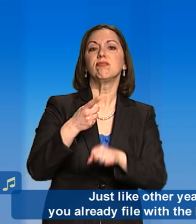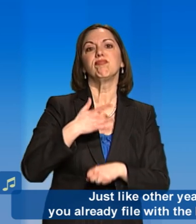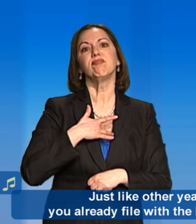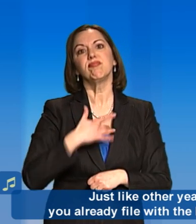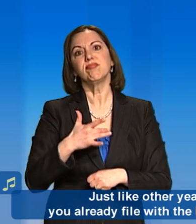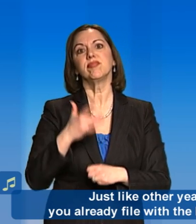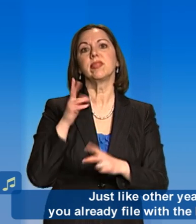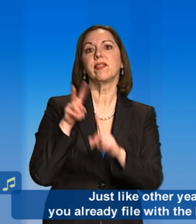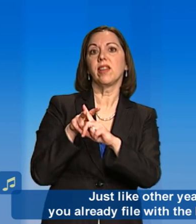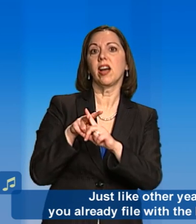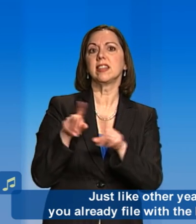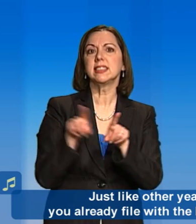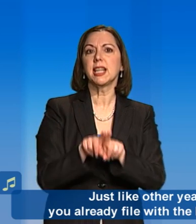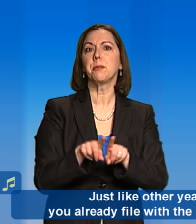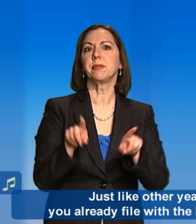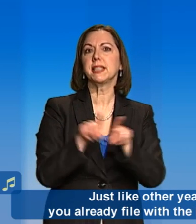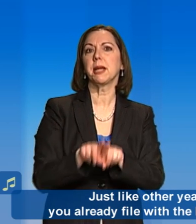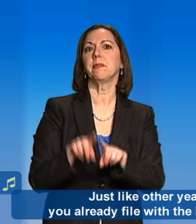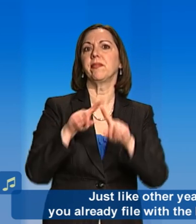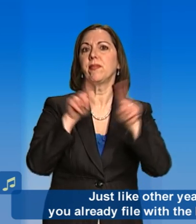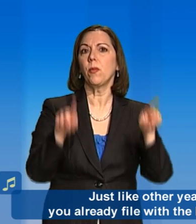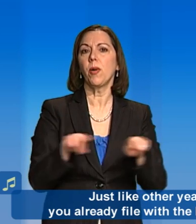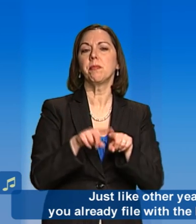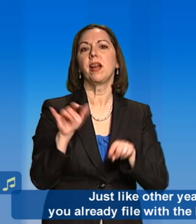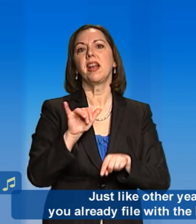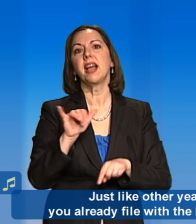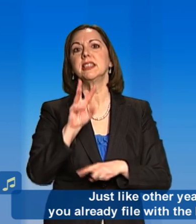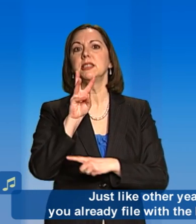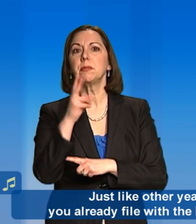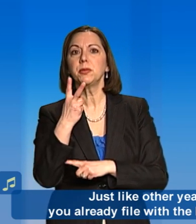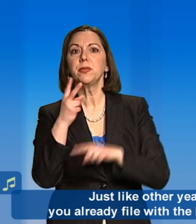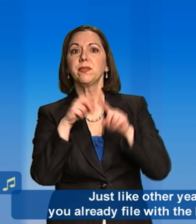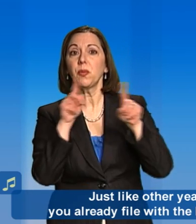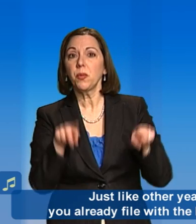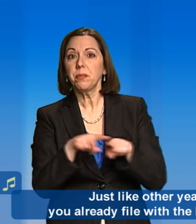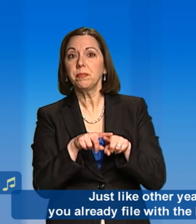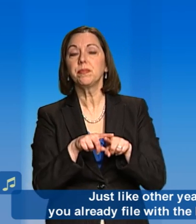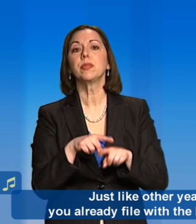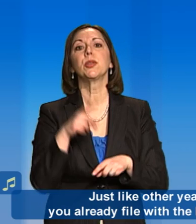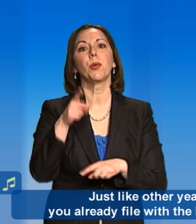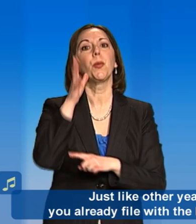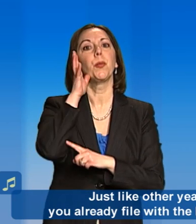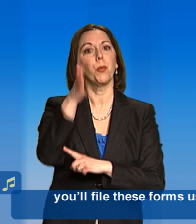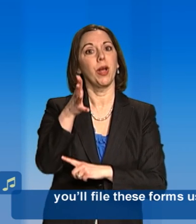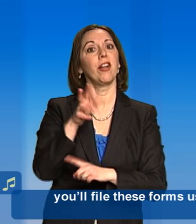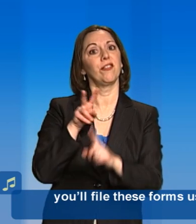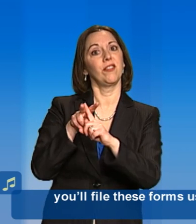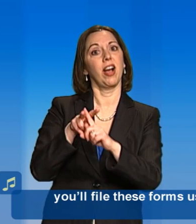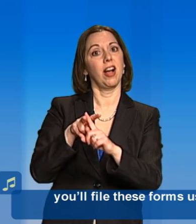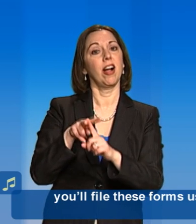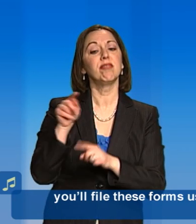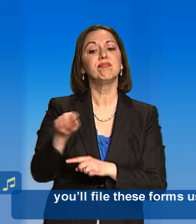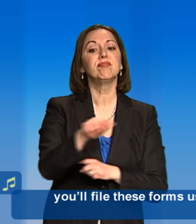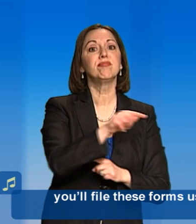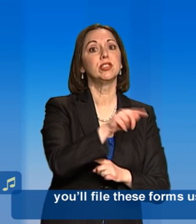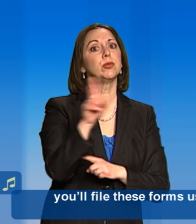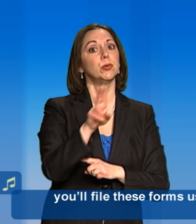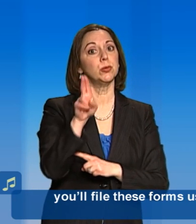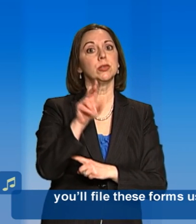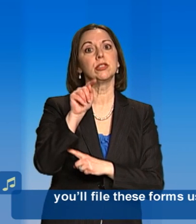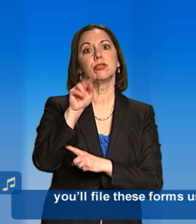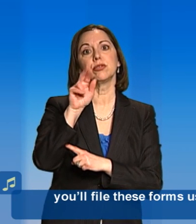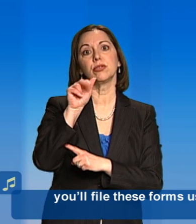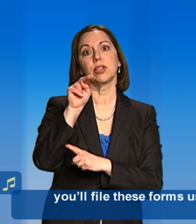Just like other year-end forms you already file with the IRS, such as W-2s, you'll file these forms using